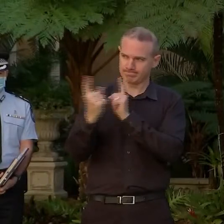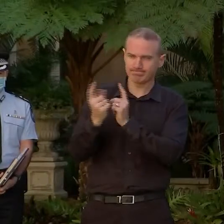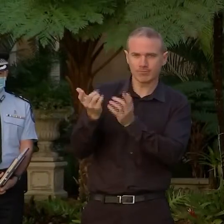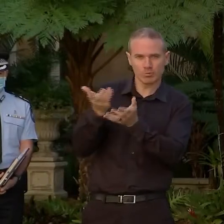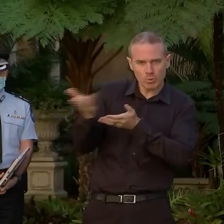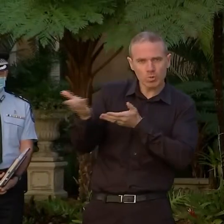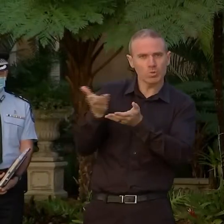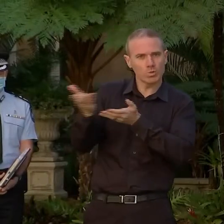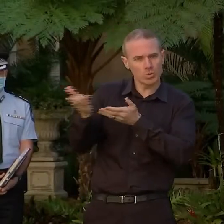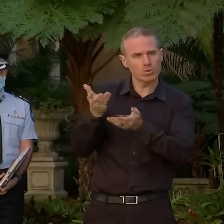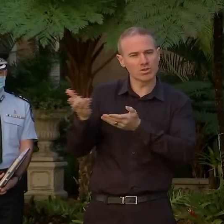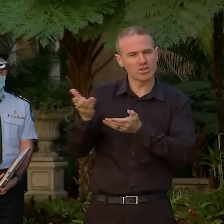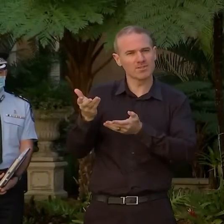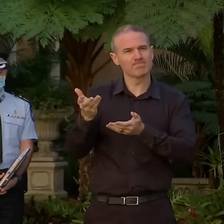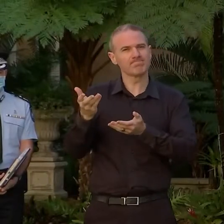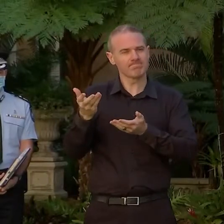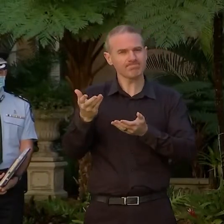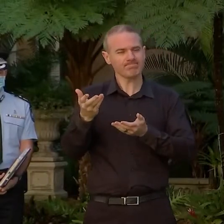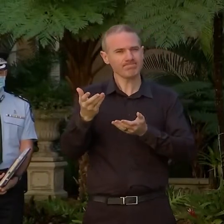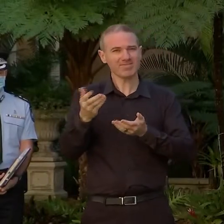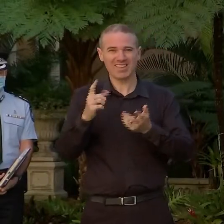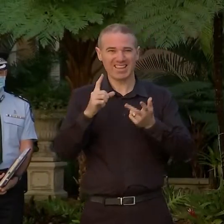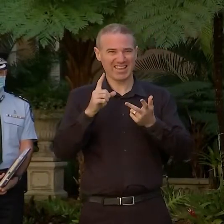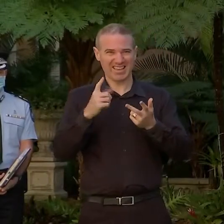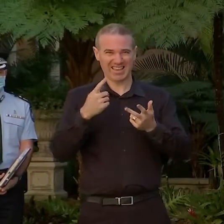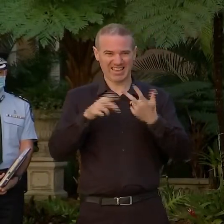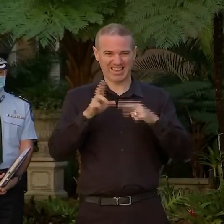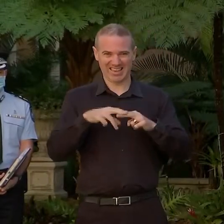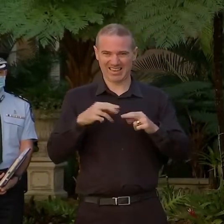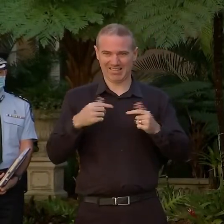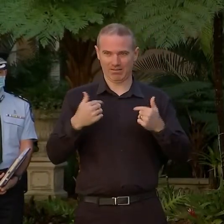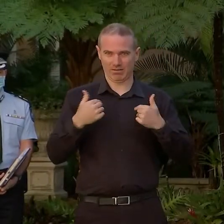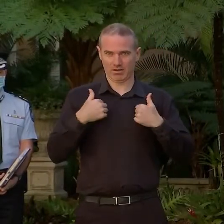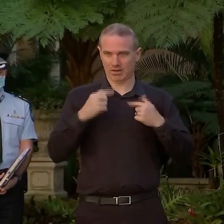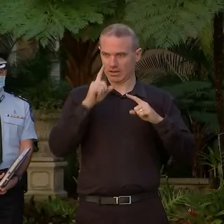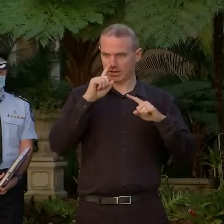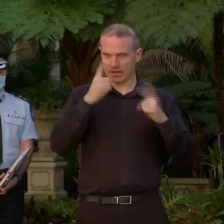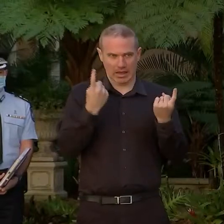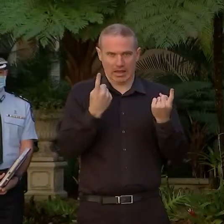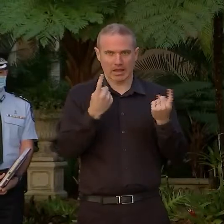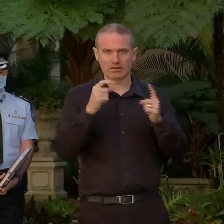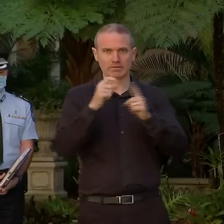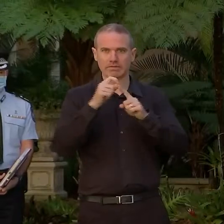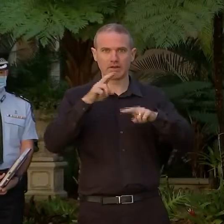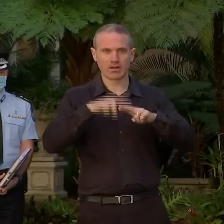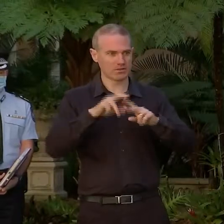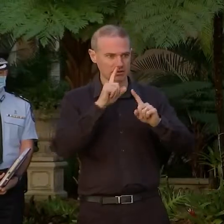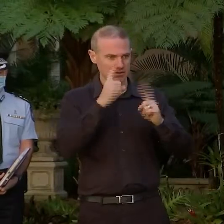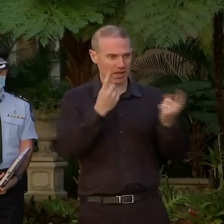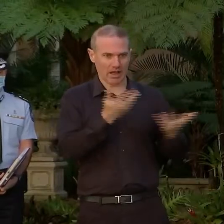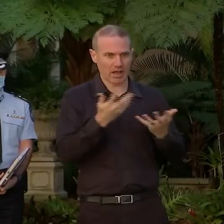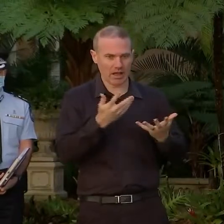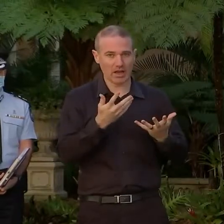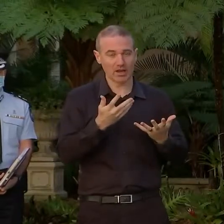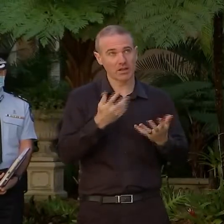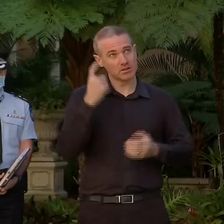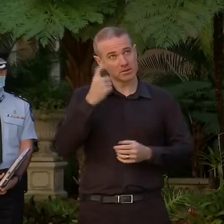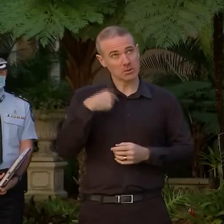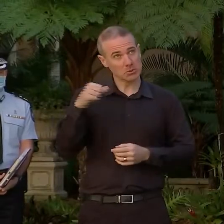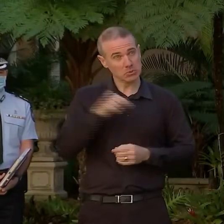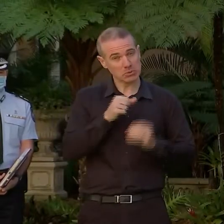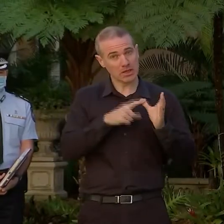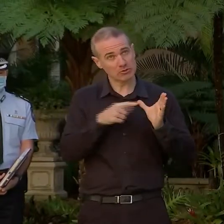given if you aren't able to access Pfizer because you're not in a priority group, then whether you should be